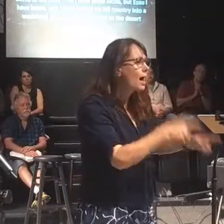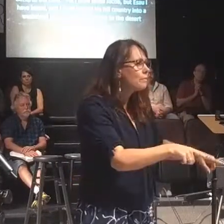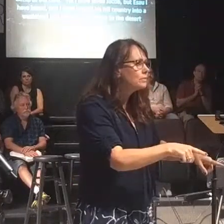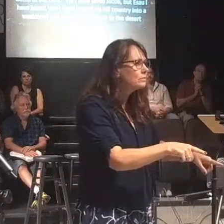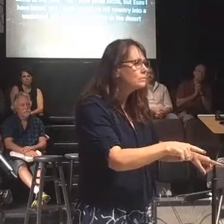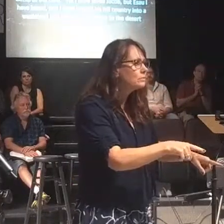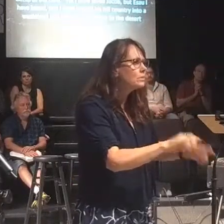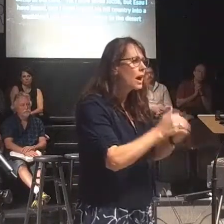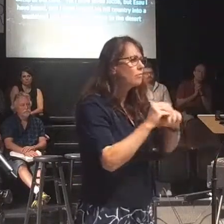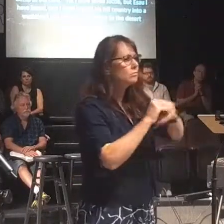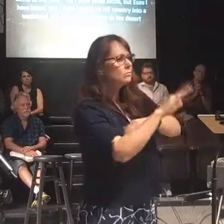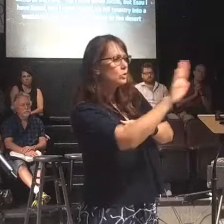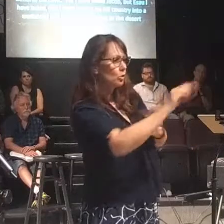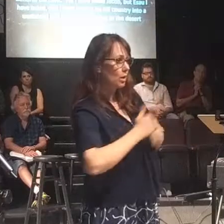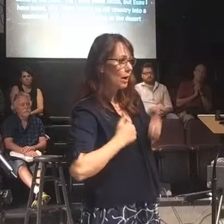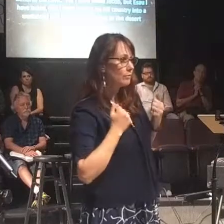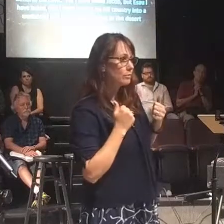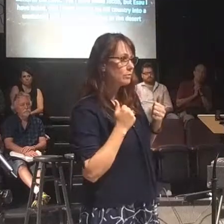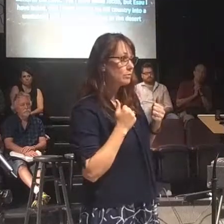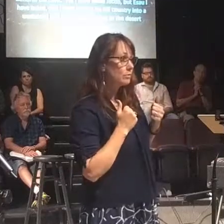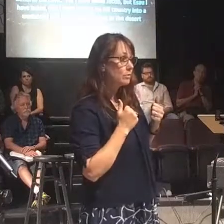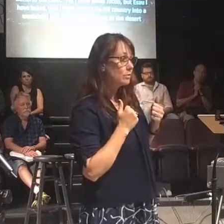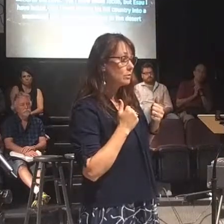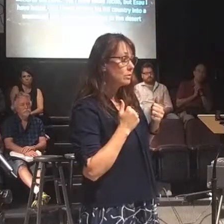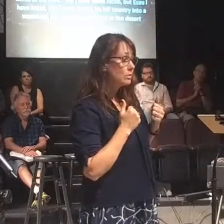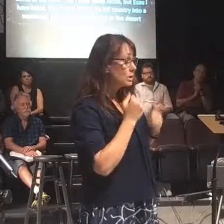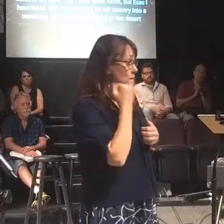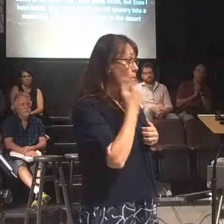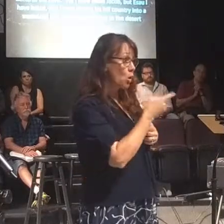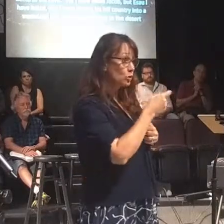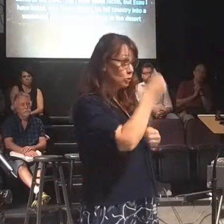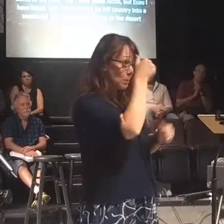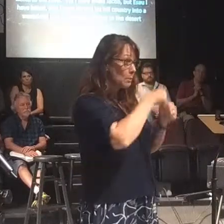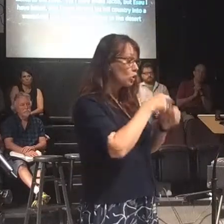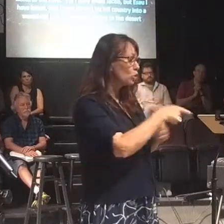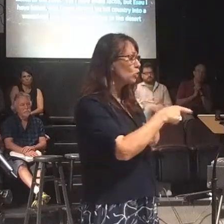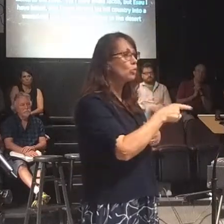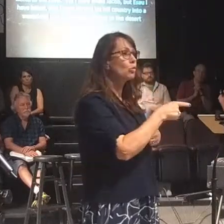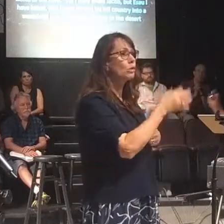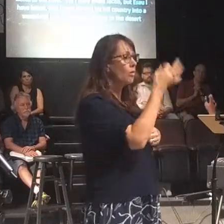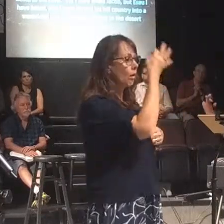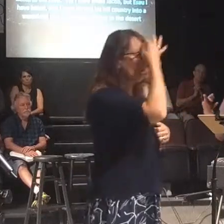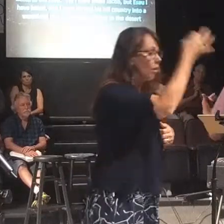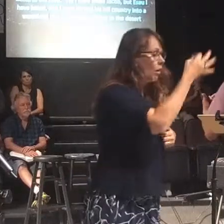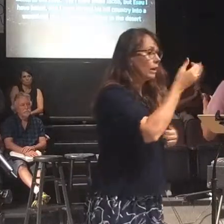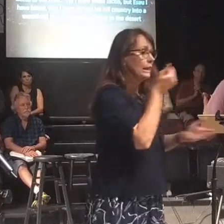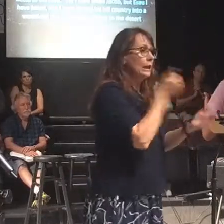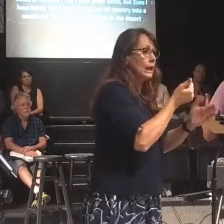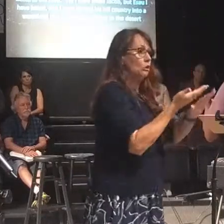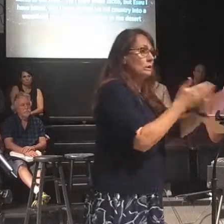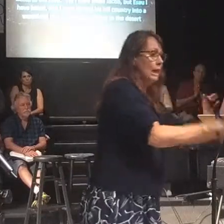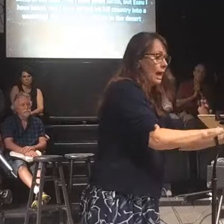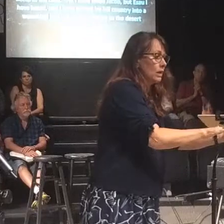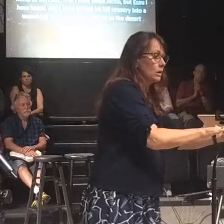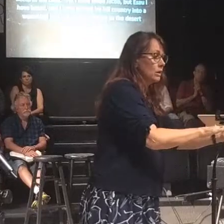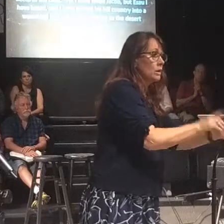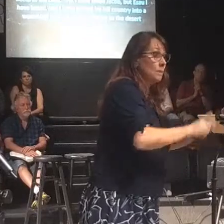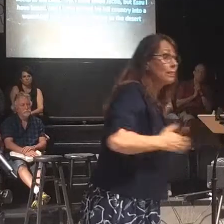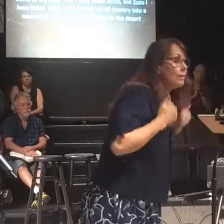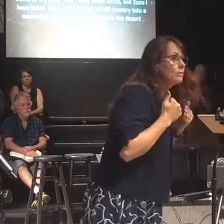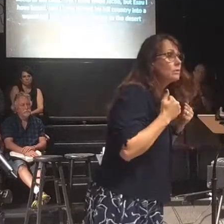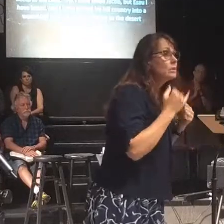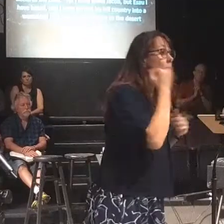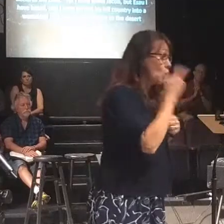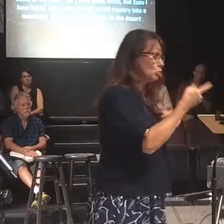that time that you almost lost your life, you actually lost your life? My mom tells me about this terrible moment where I was this hyperactive